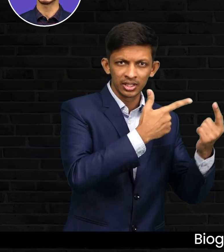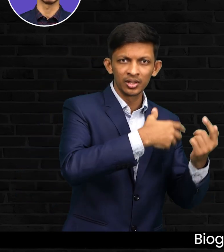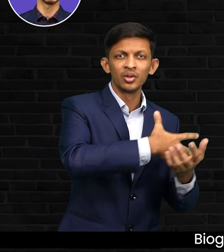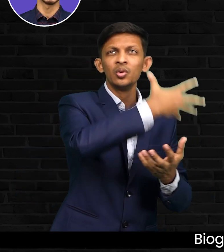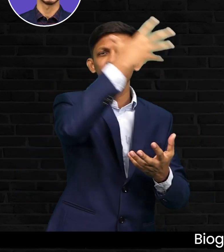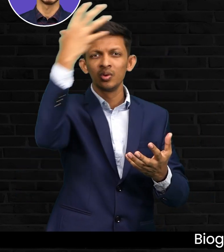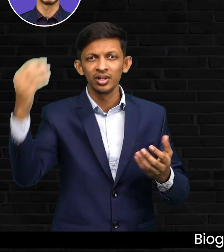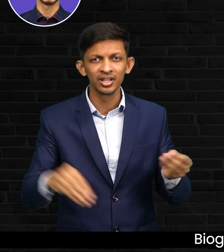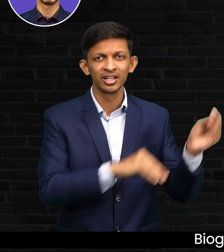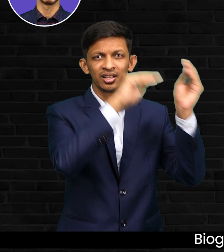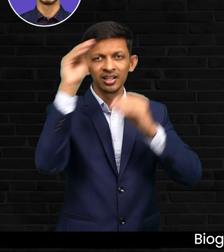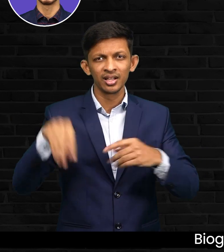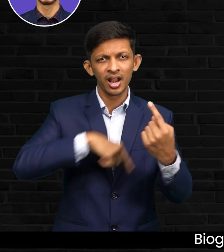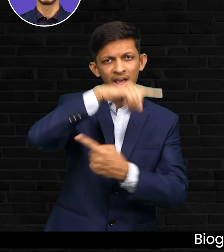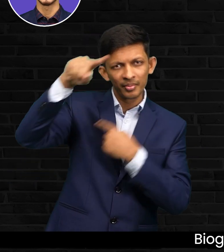biogeochemical cycles,